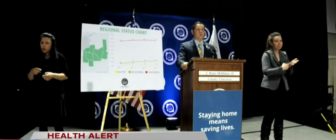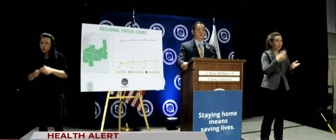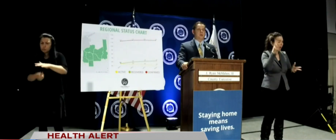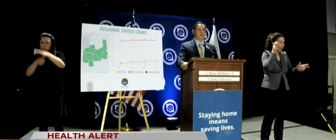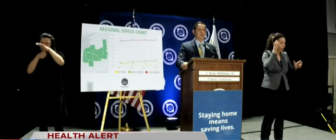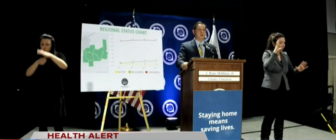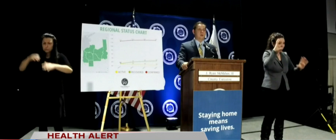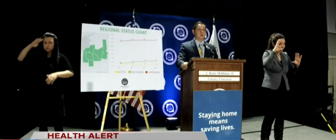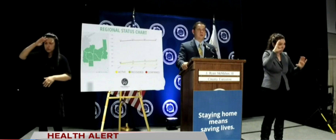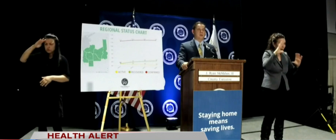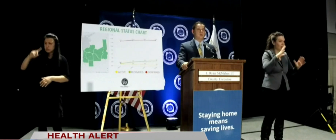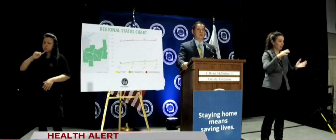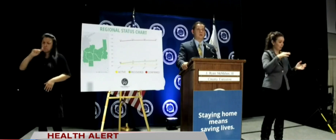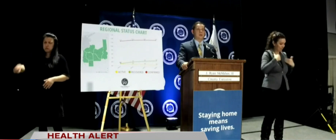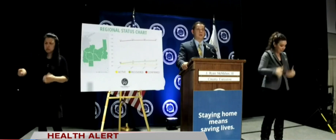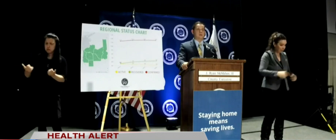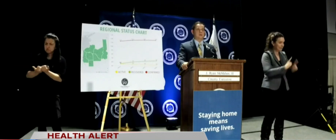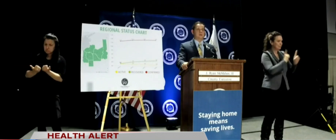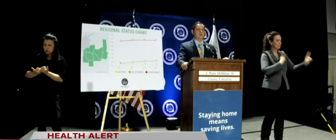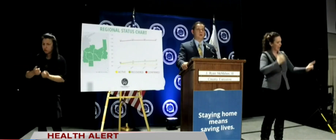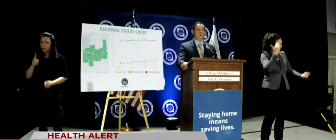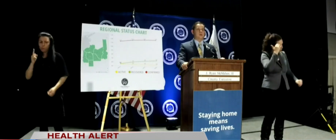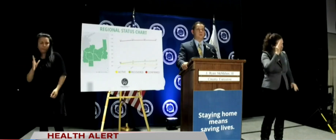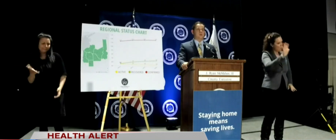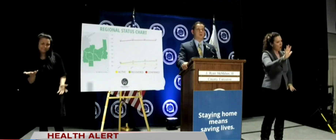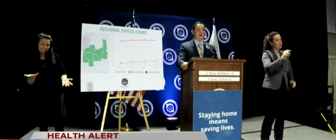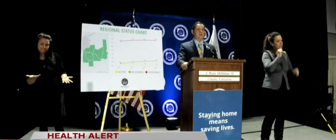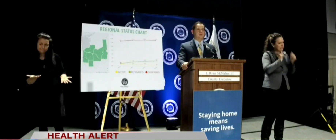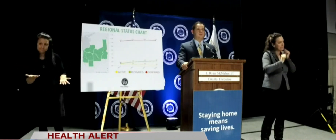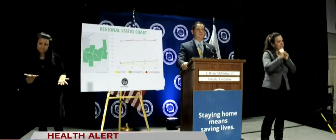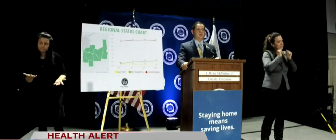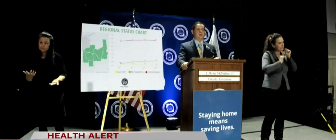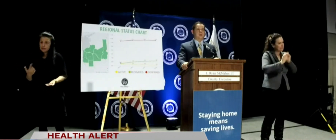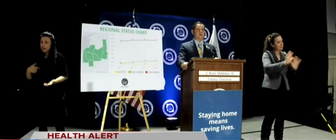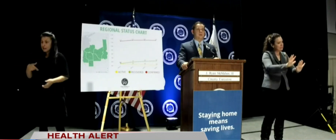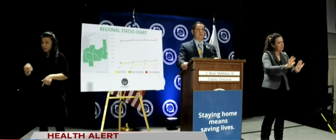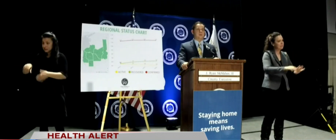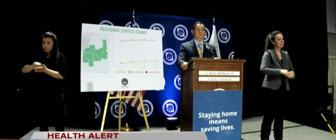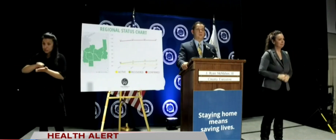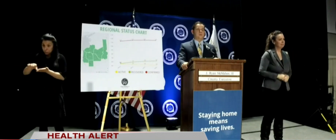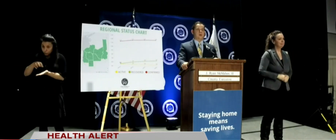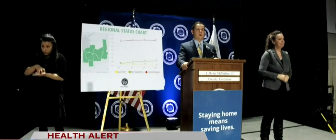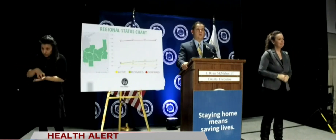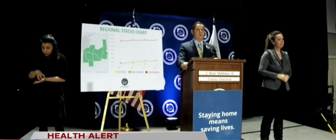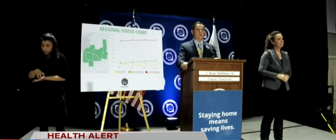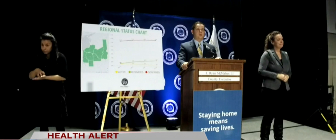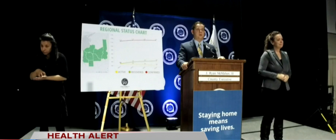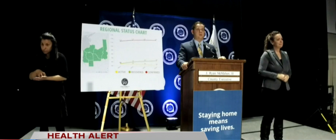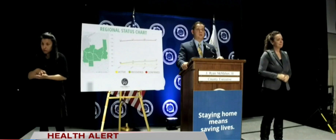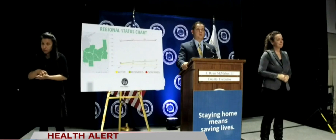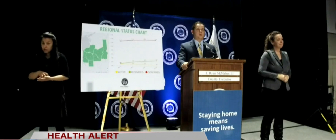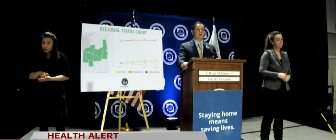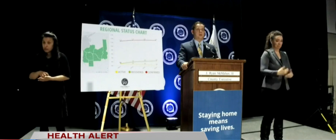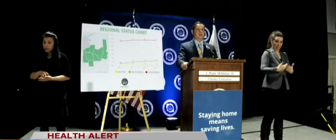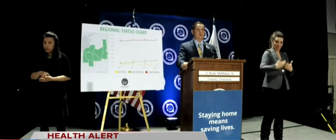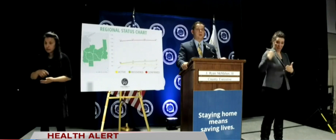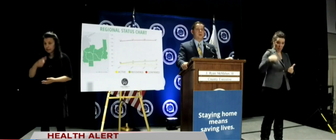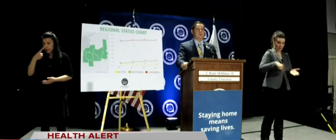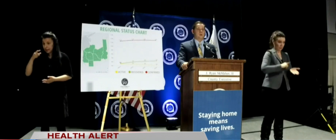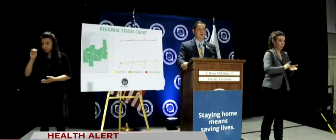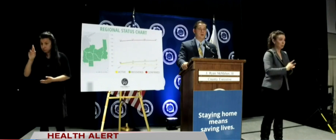Before this week, in New York State, the order was April 29th, and from the federal government, it was April